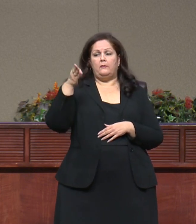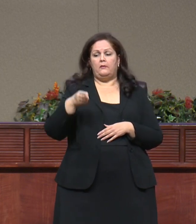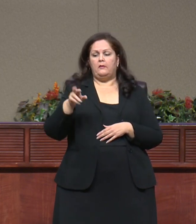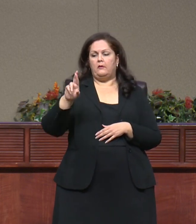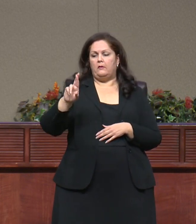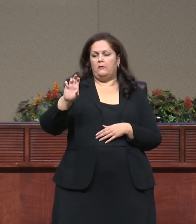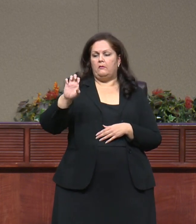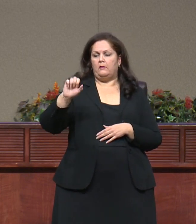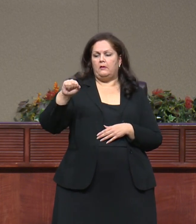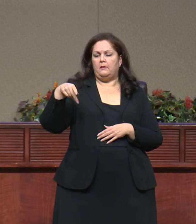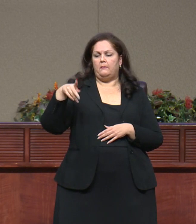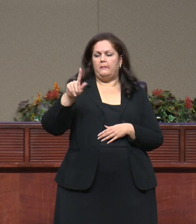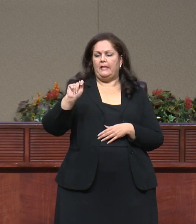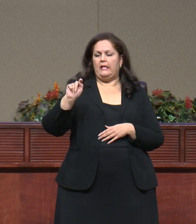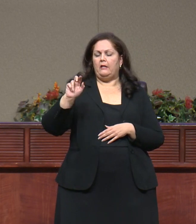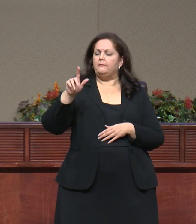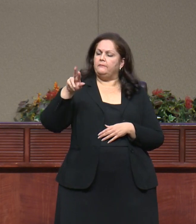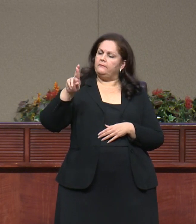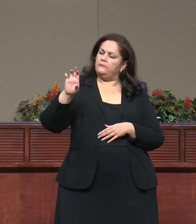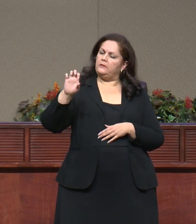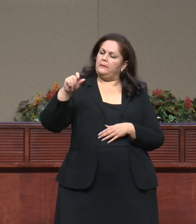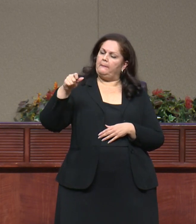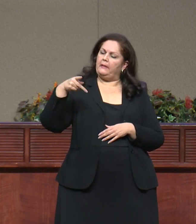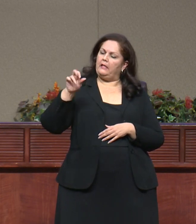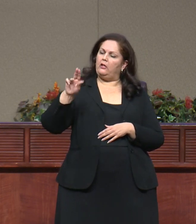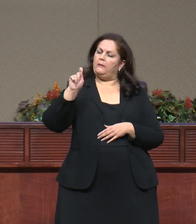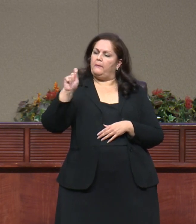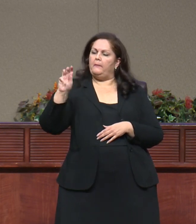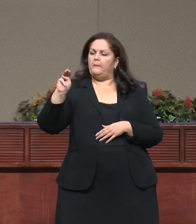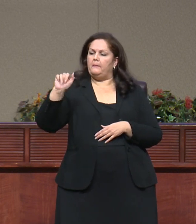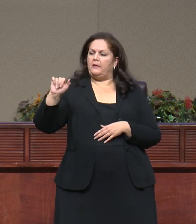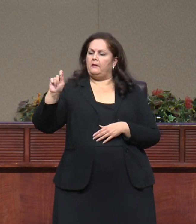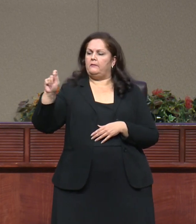Osceola.org/repair my roof.